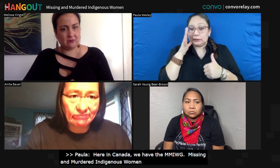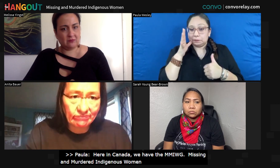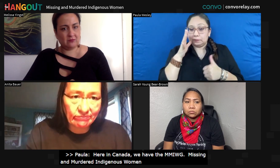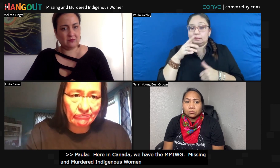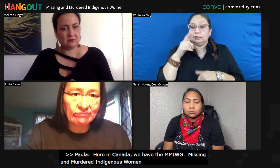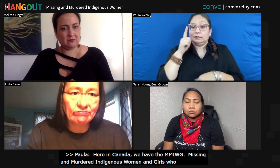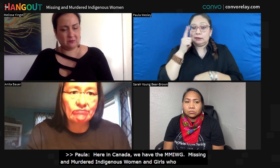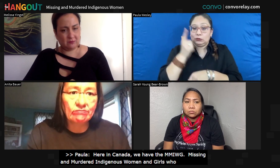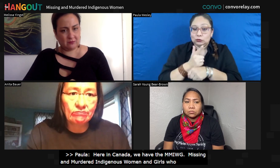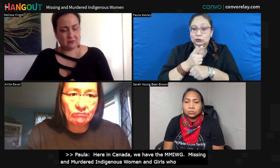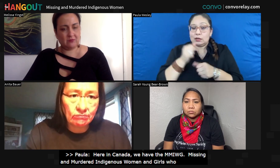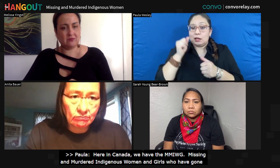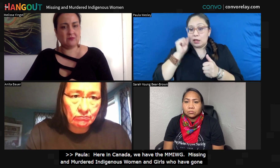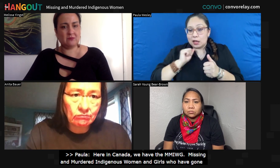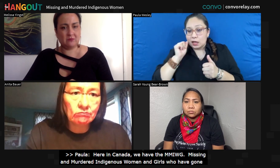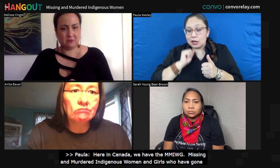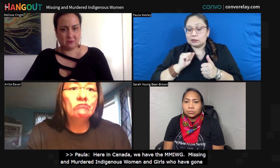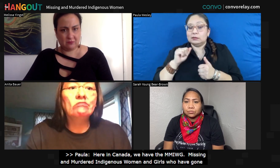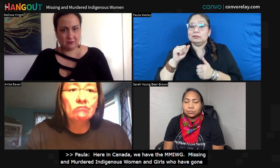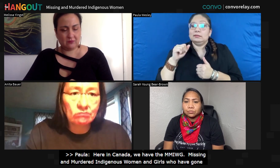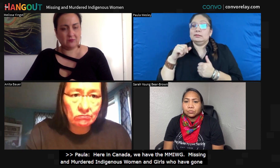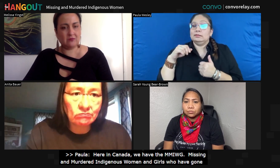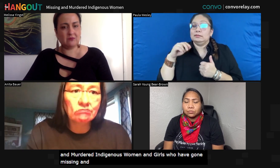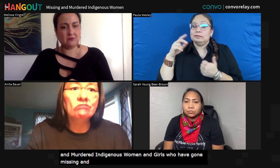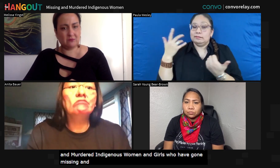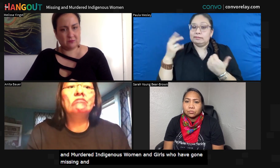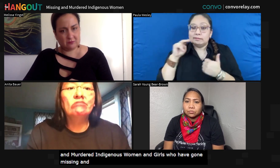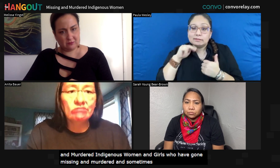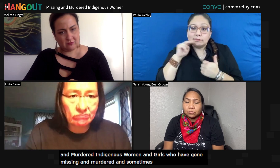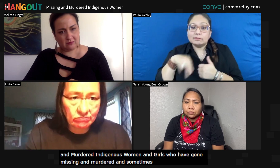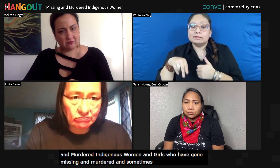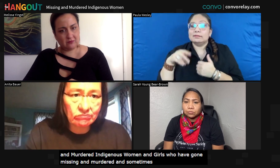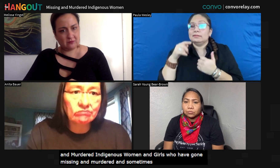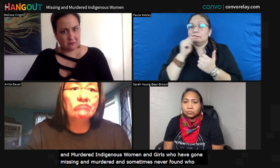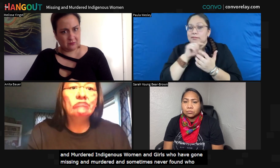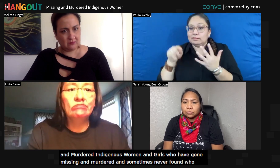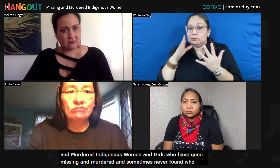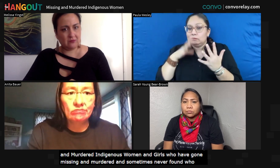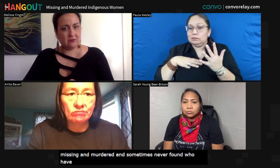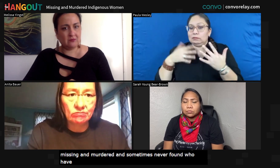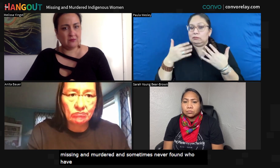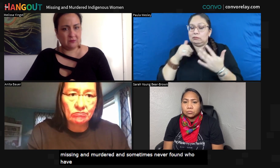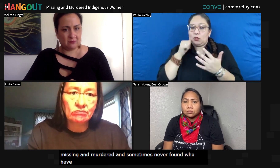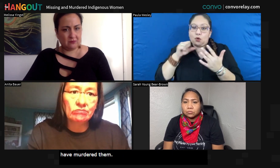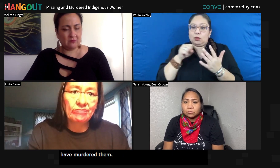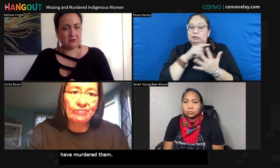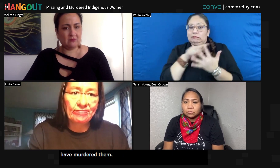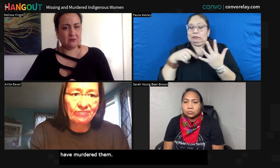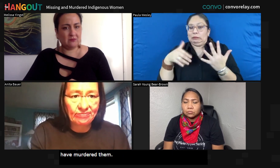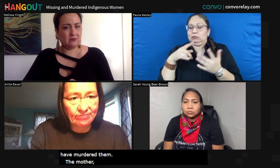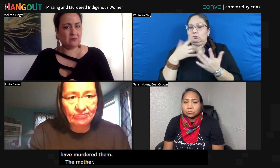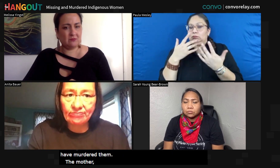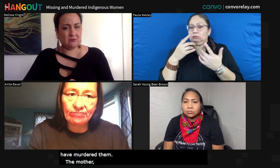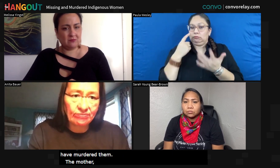murdered them. The mother, sisters, aunts, nieces, the women, Indigenous